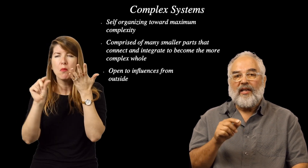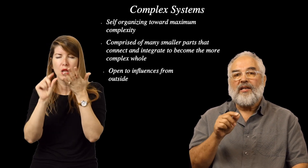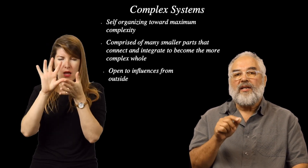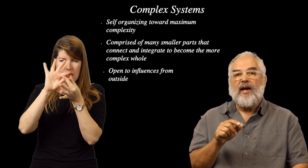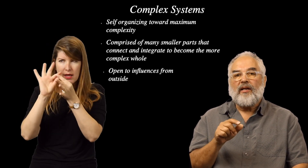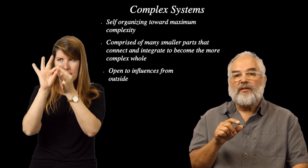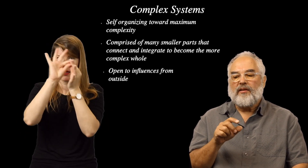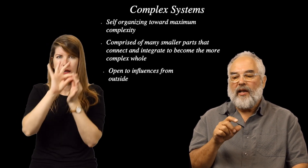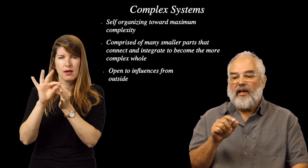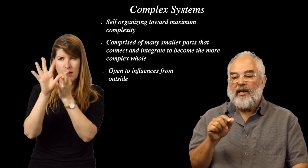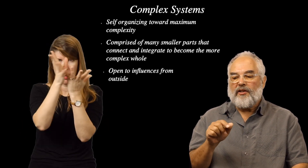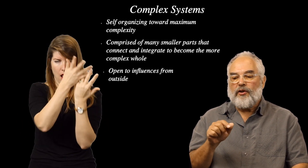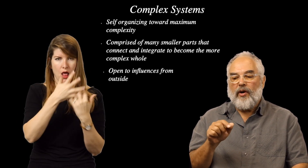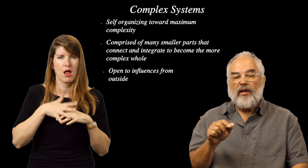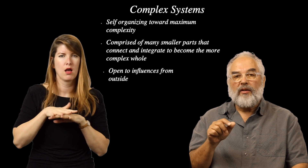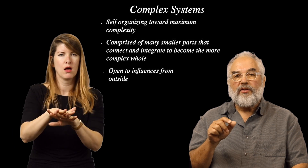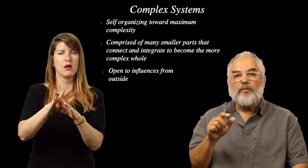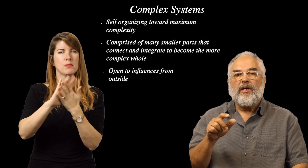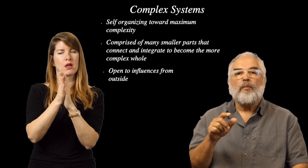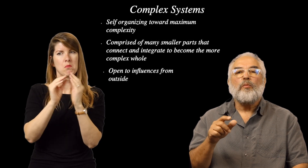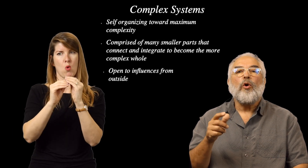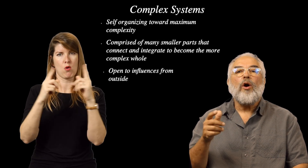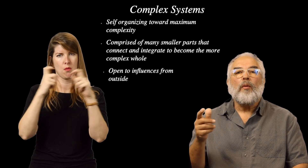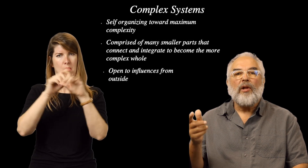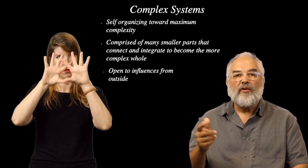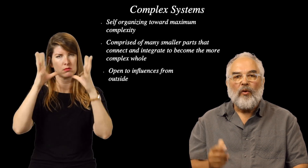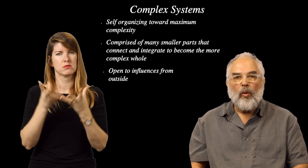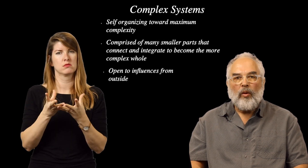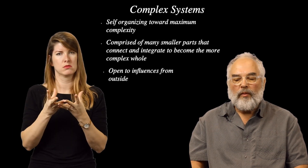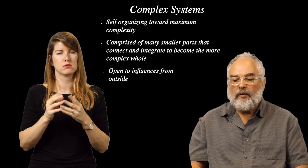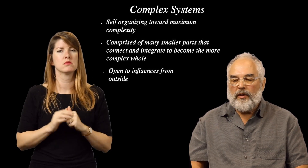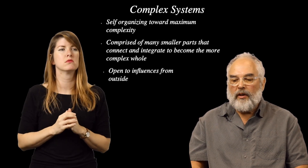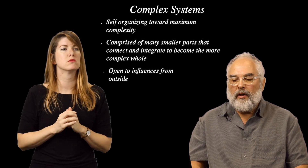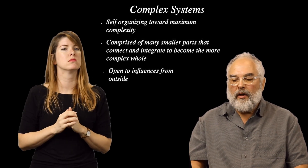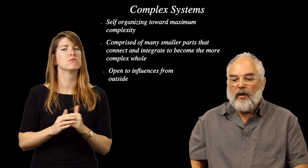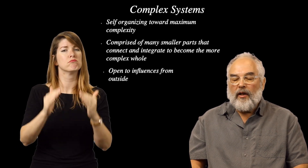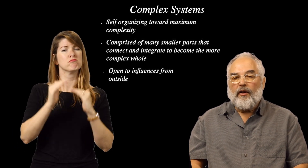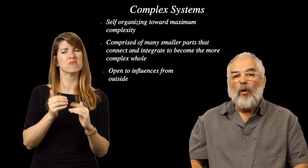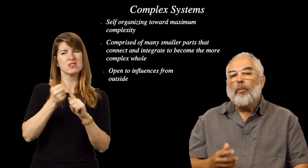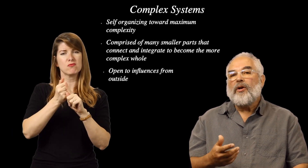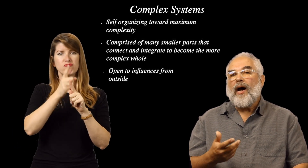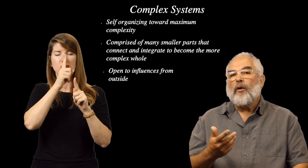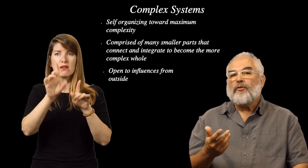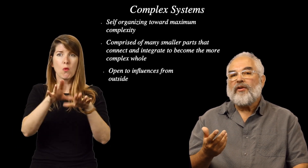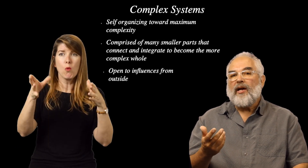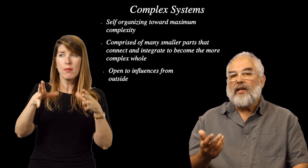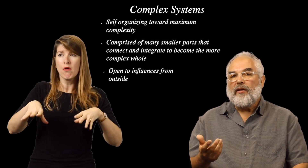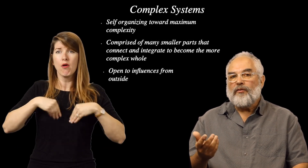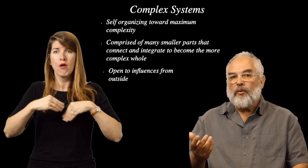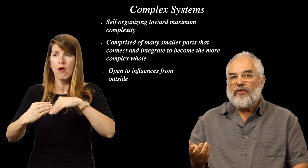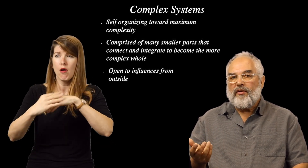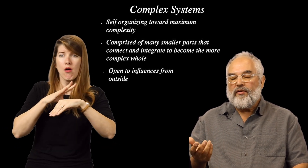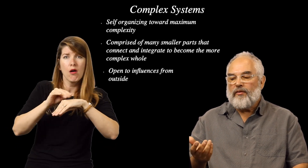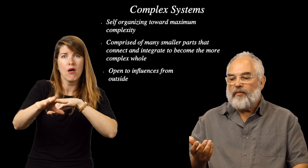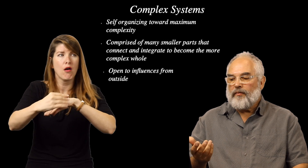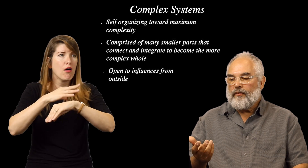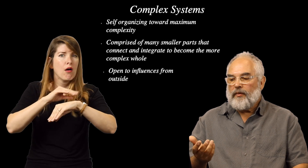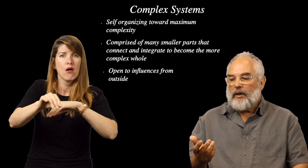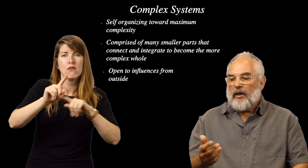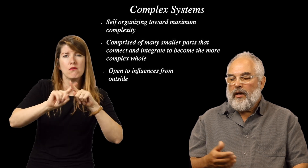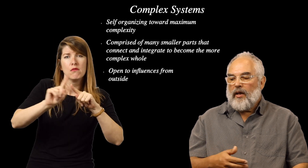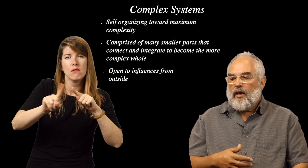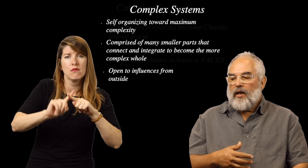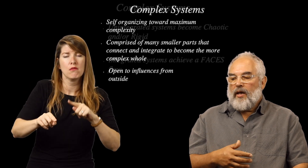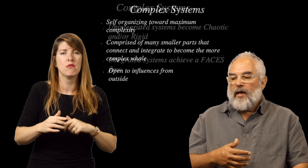parts that connect and integrate to become a more complex whole. They're open to outside influences,